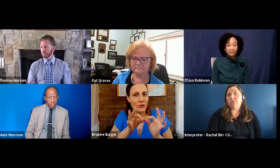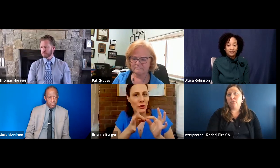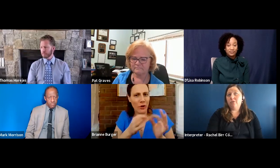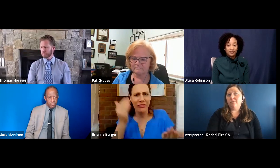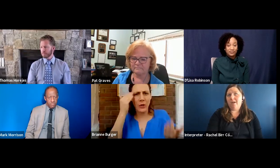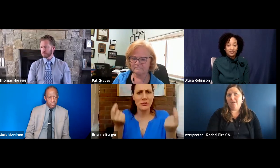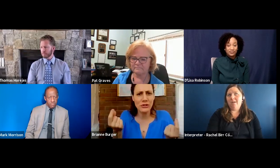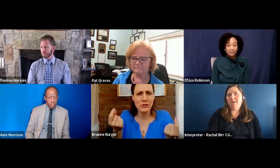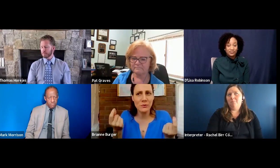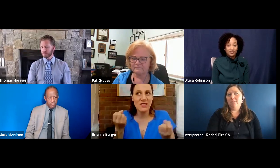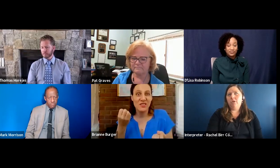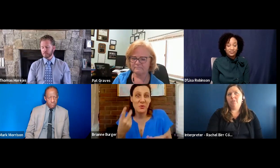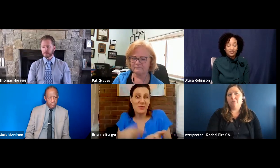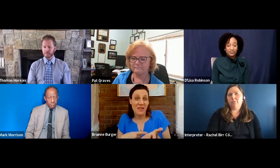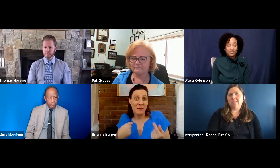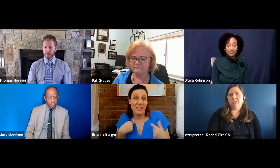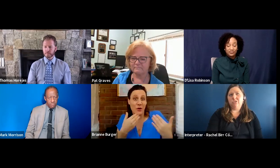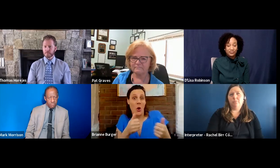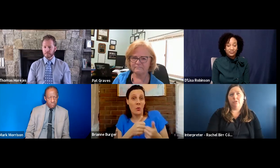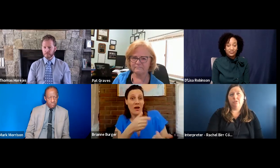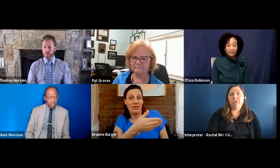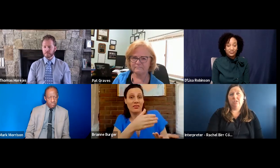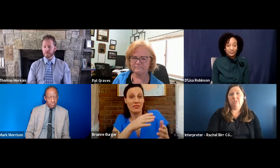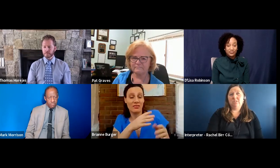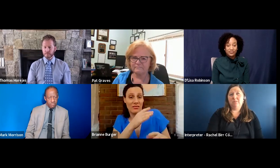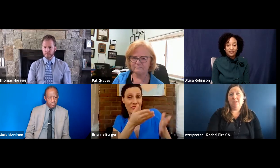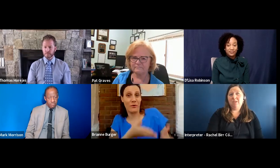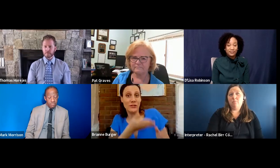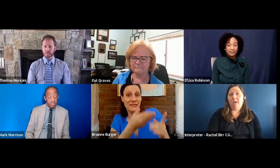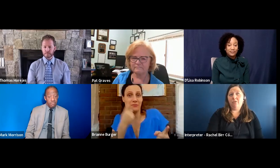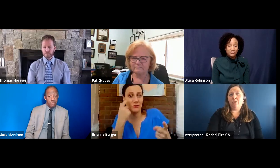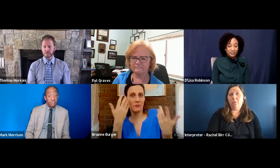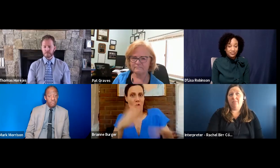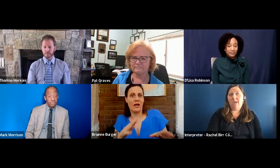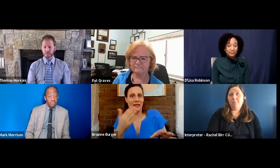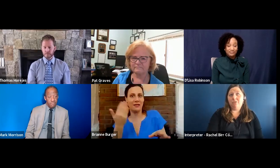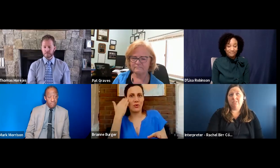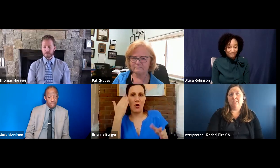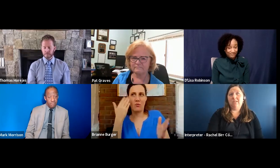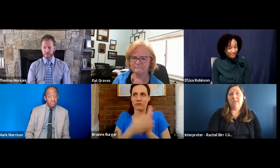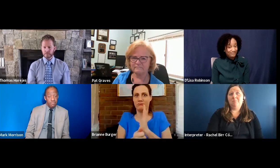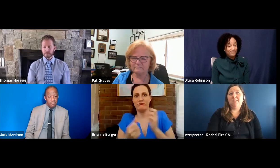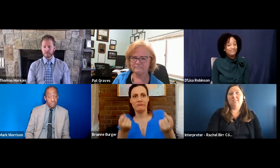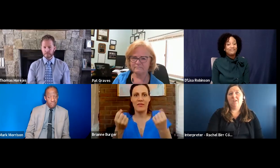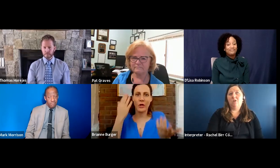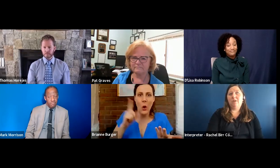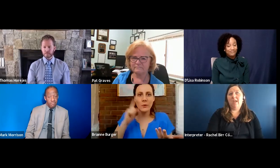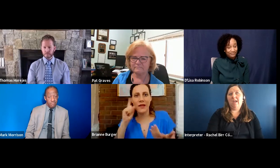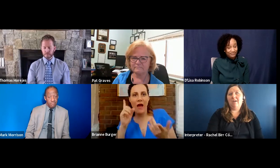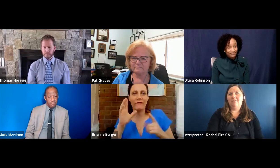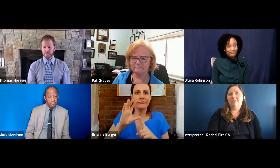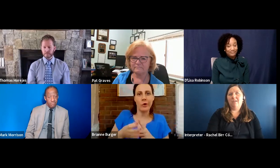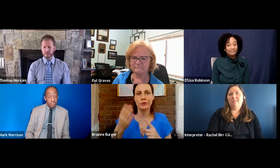never got certified, but they know what they're doing as interpreters. So sometimes I'd rather go with that person because they